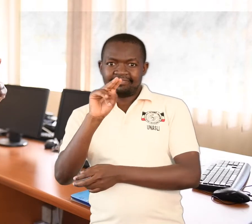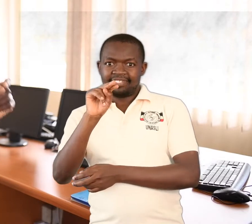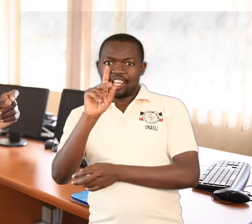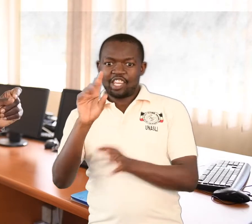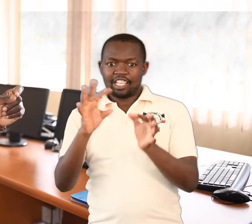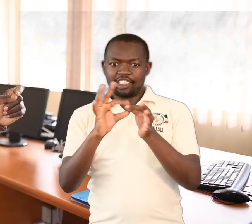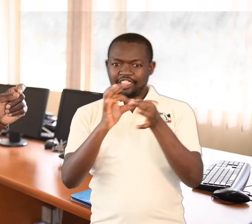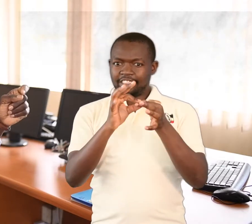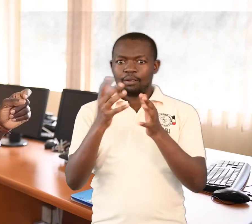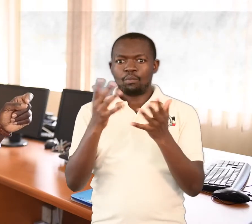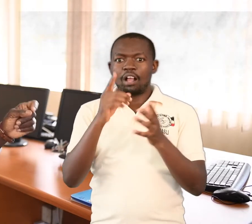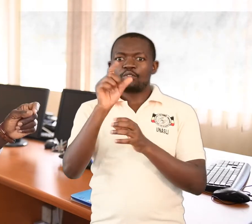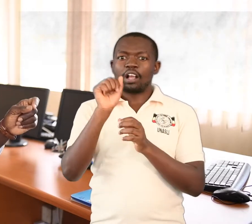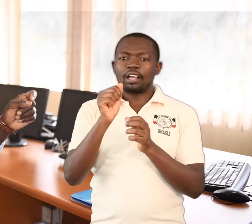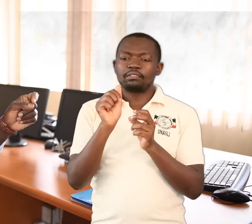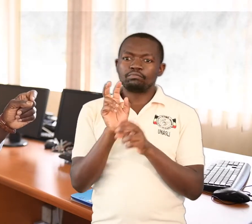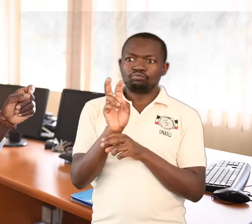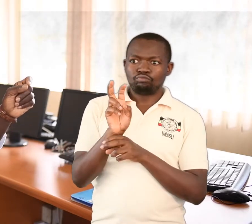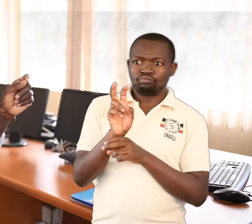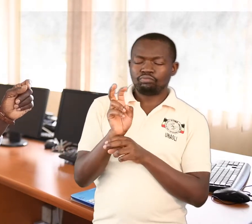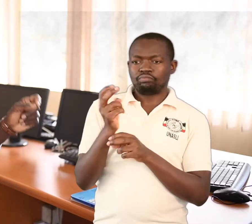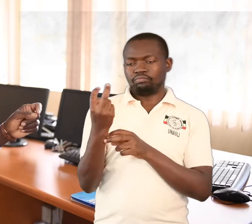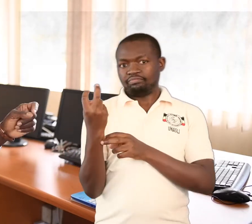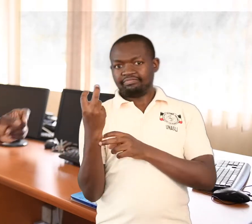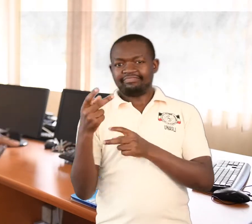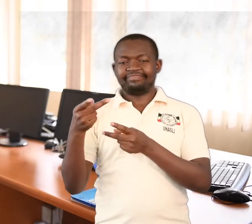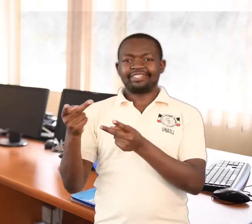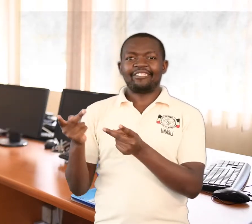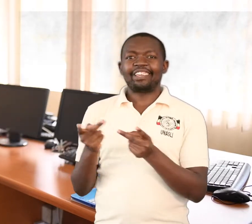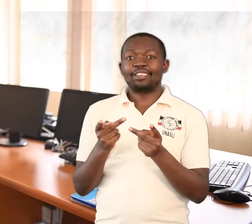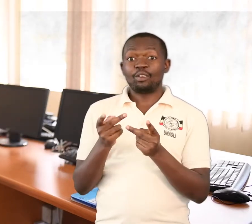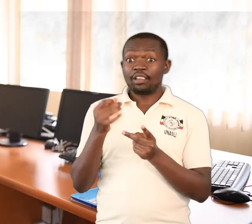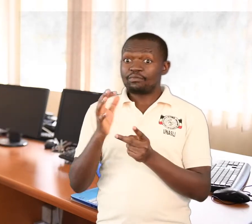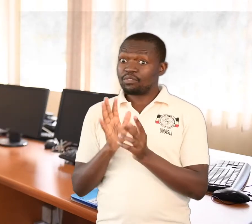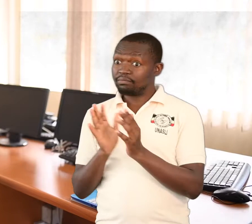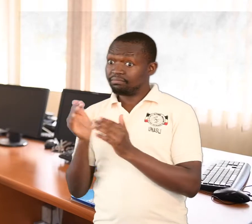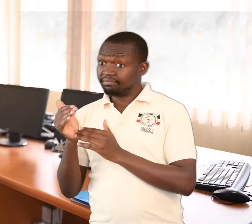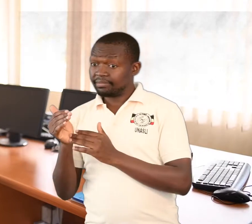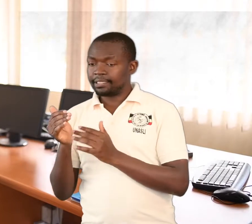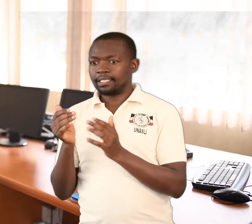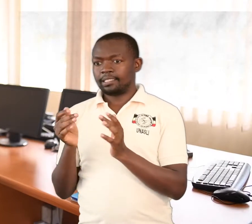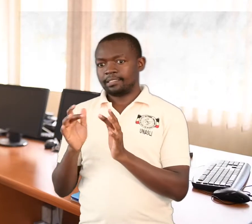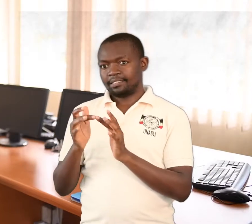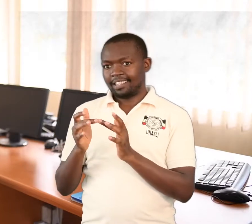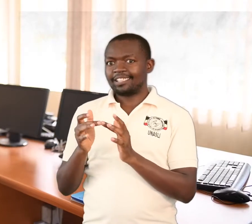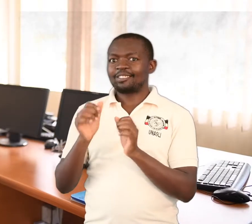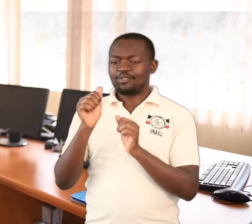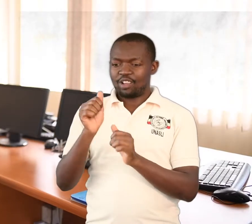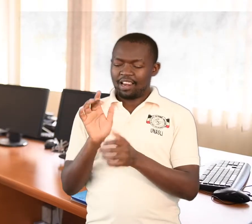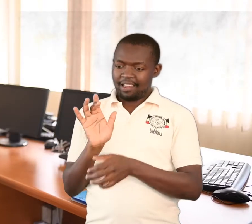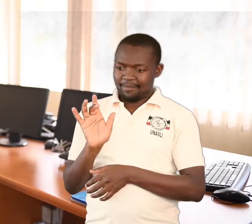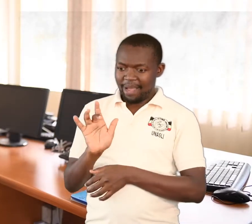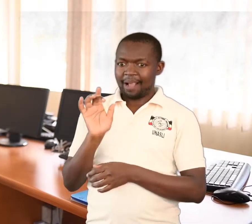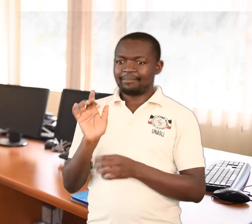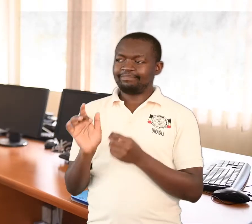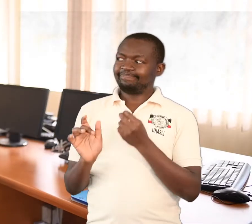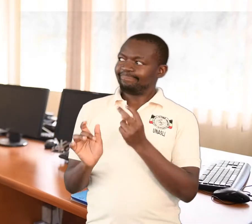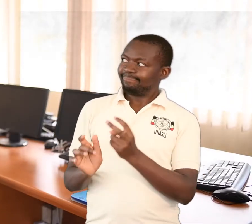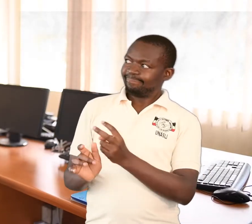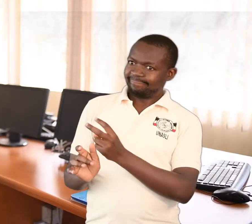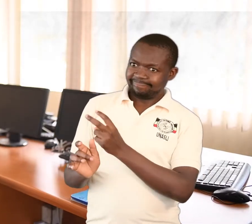able to get the access of an internet, you will click in